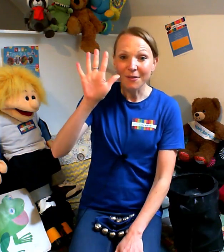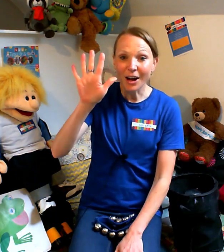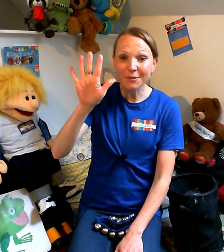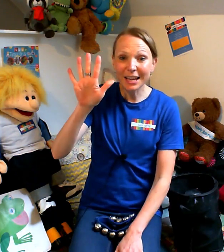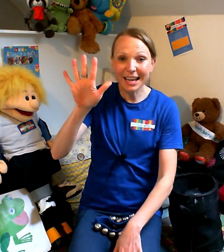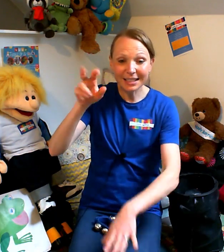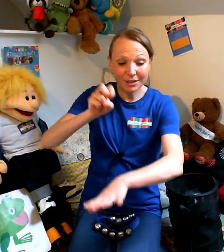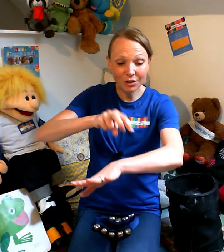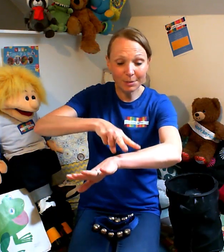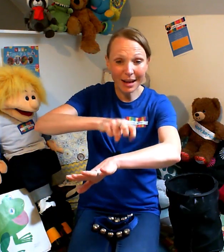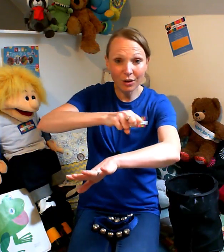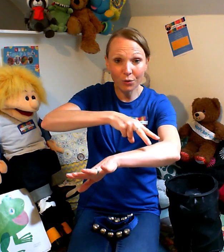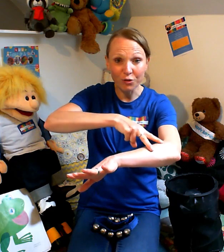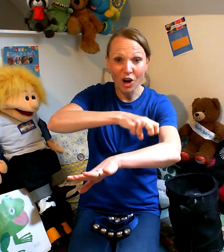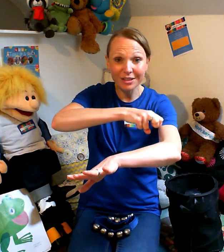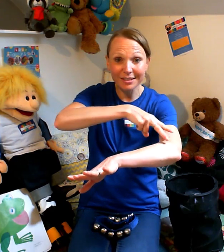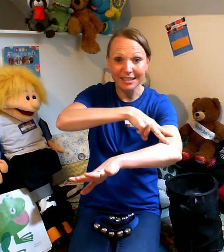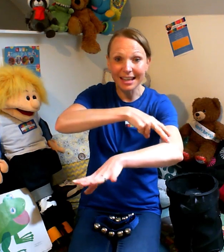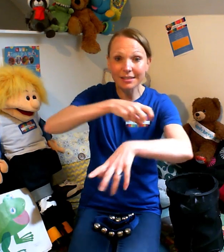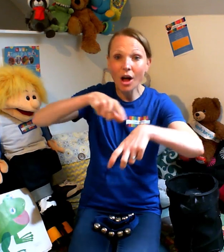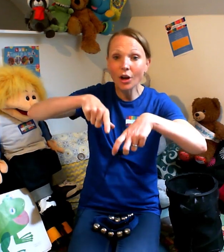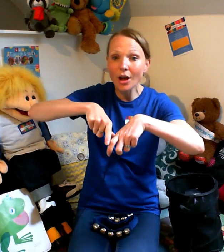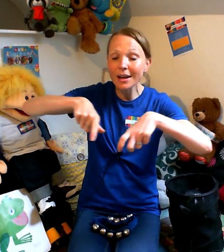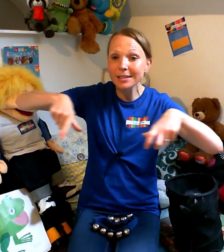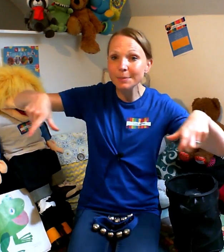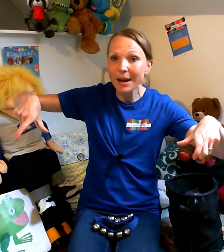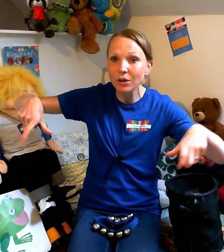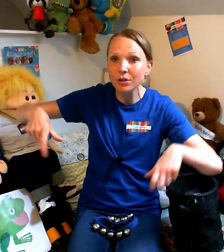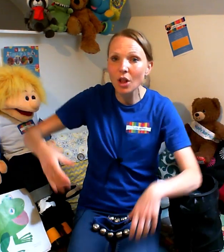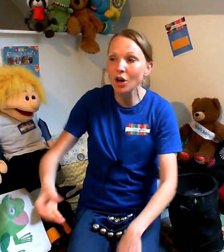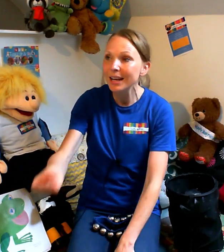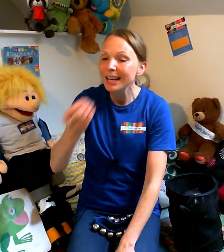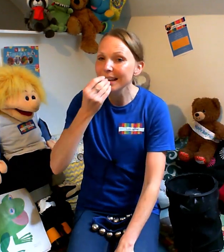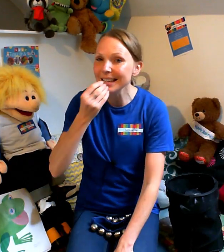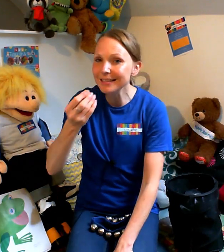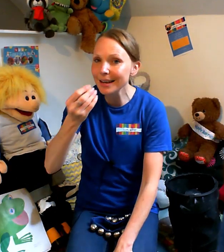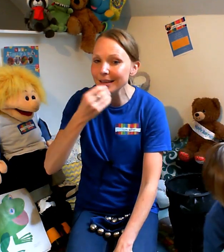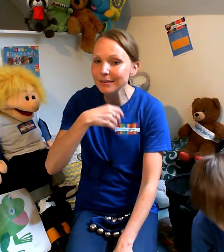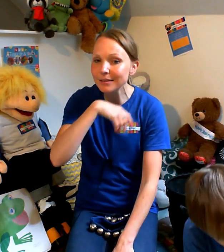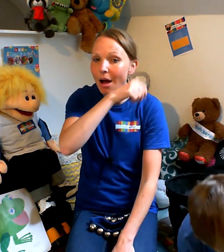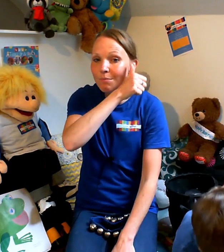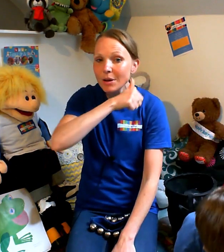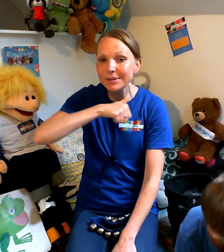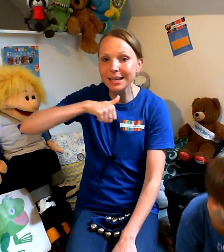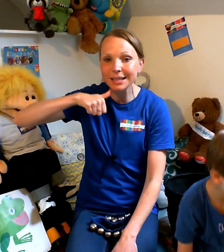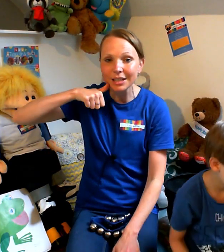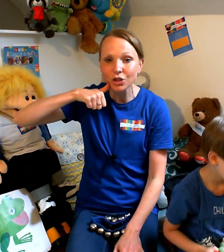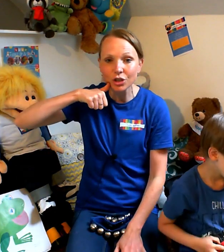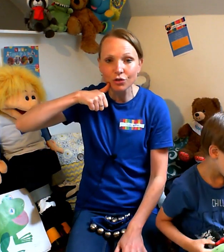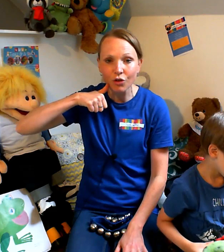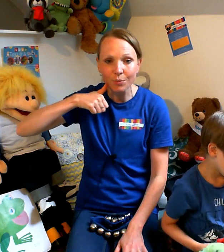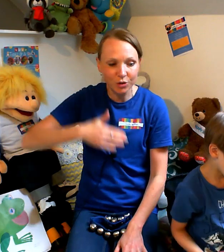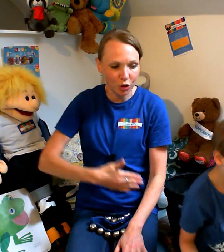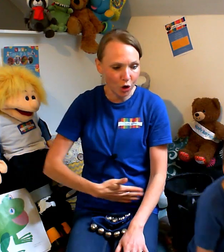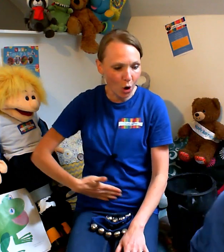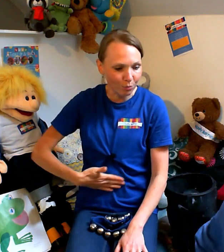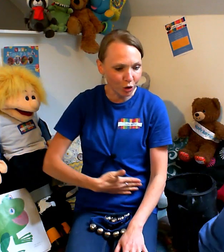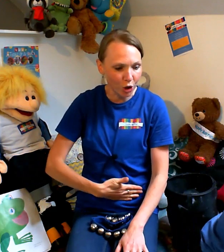Five little speckled frogs sat on a speckled log, eating some most delicious grubs. Yum,